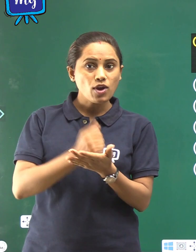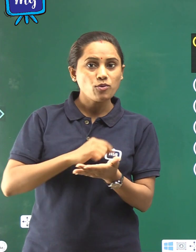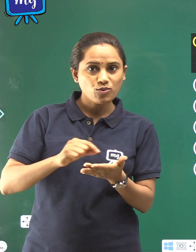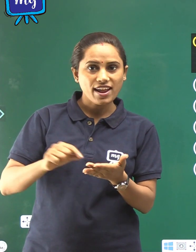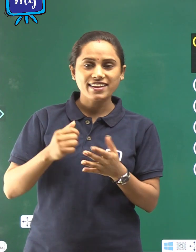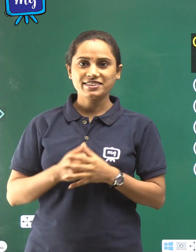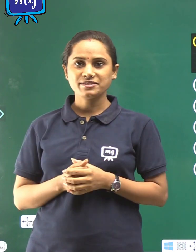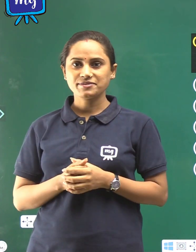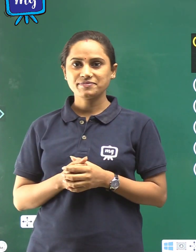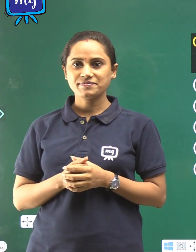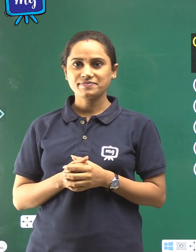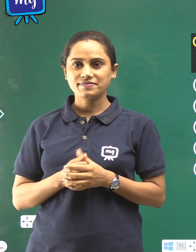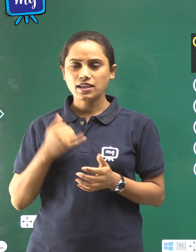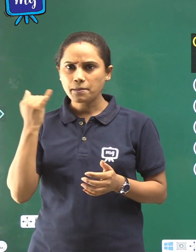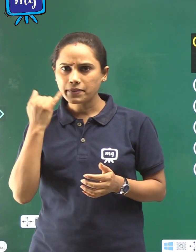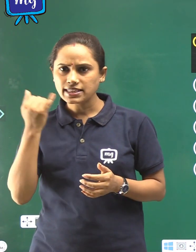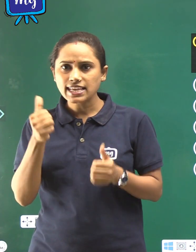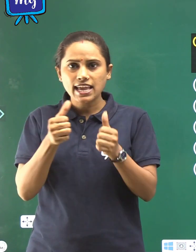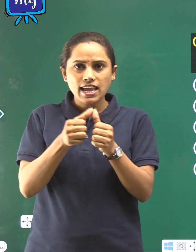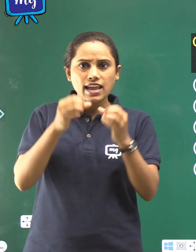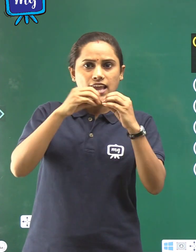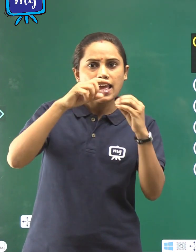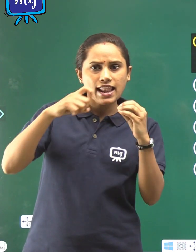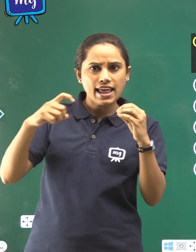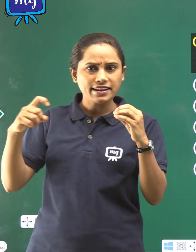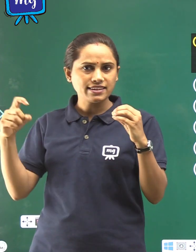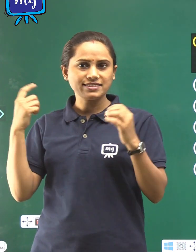write missing letters